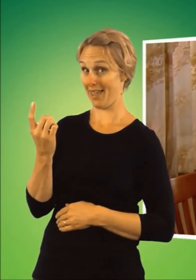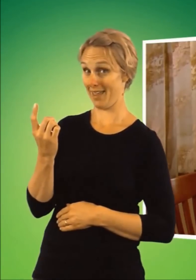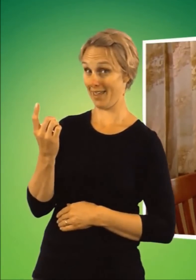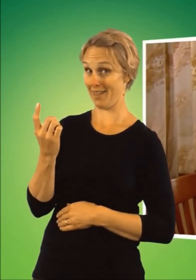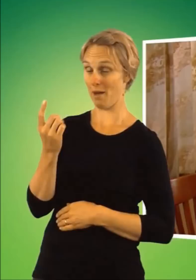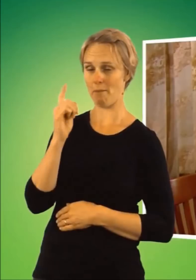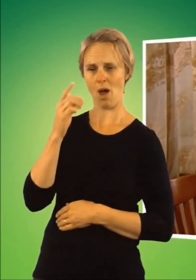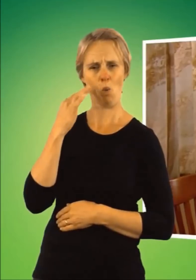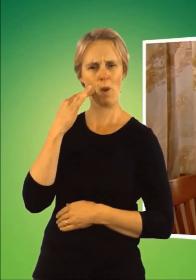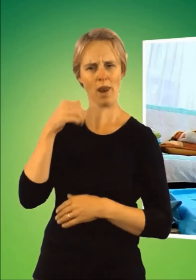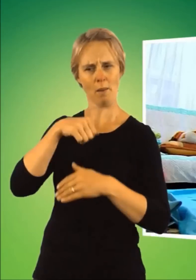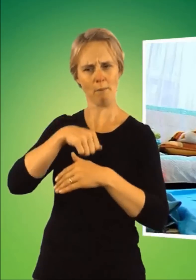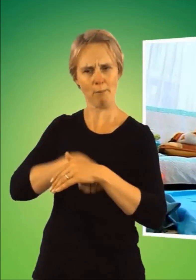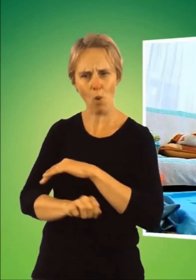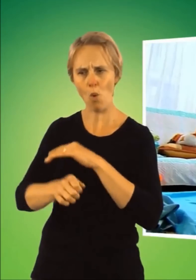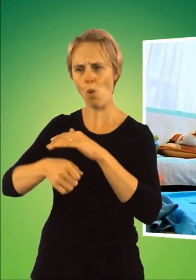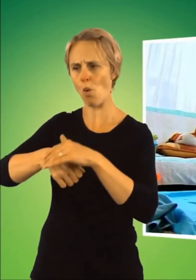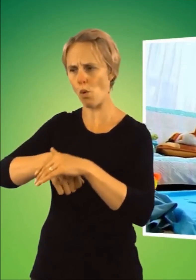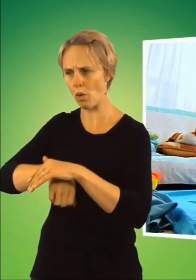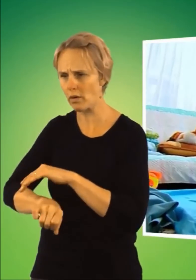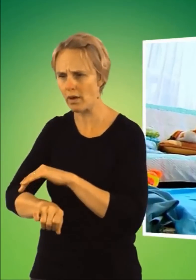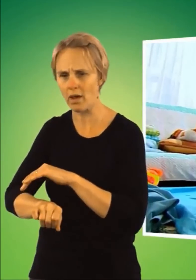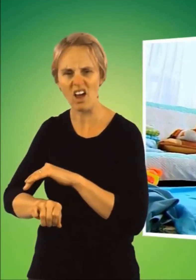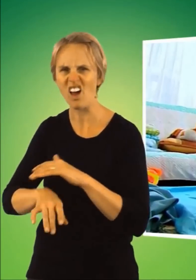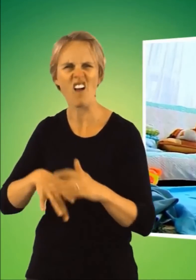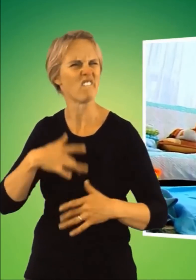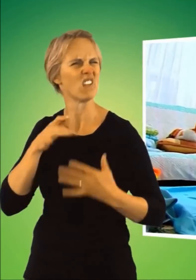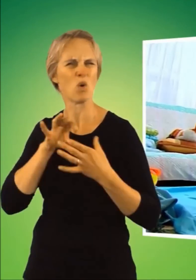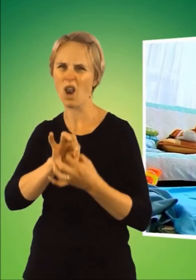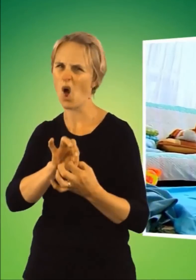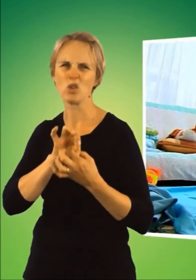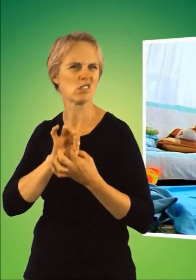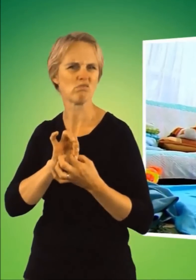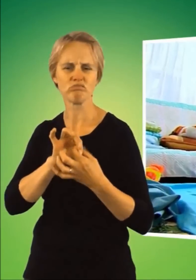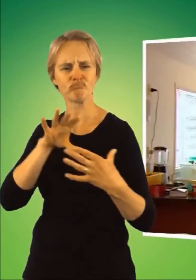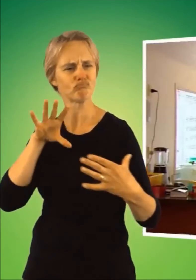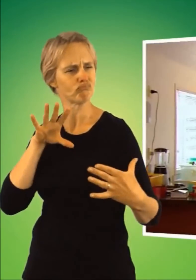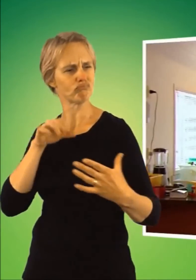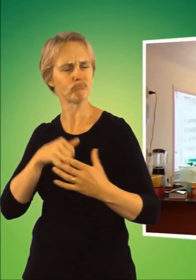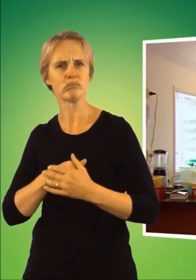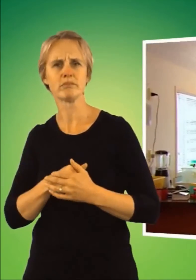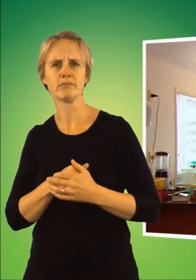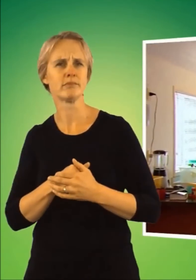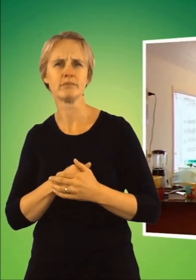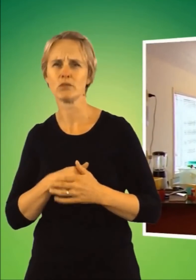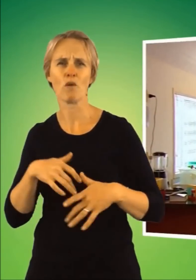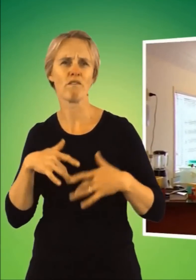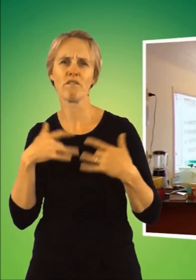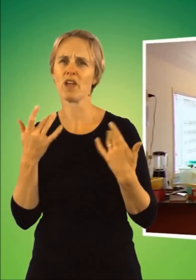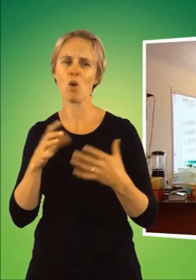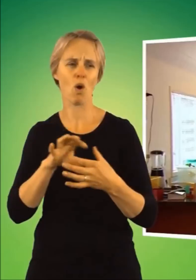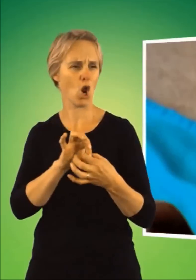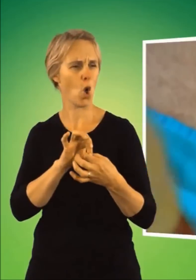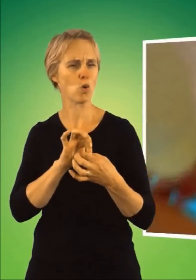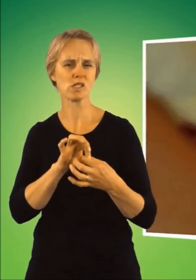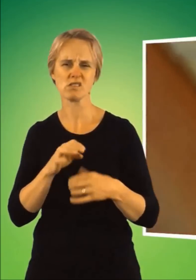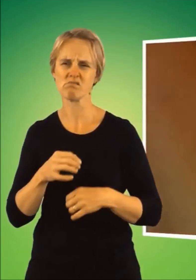for months, but when they were born, I don't feel close to them, you know. I mean,